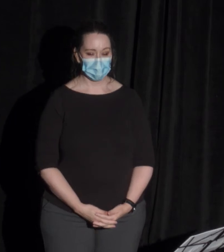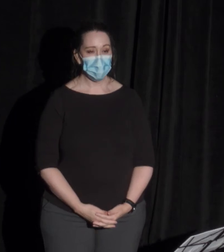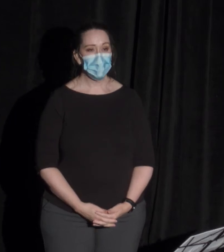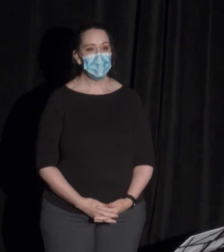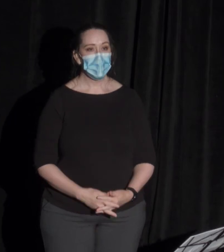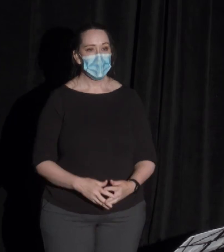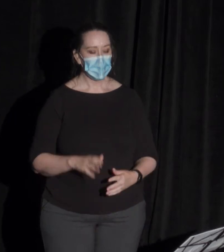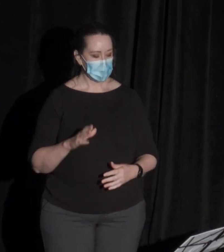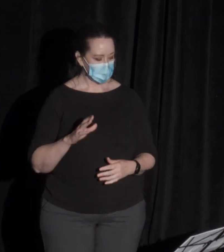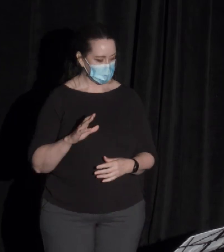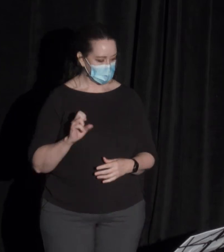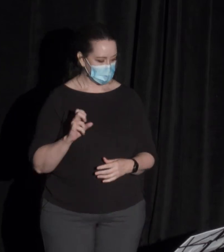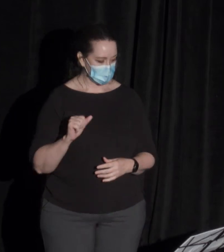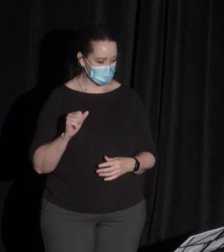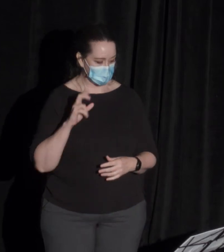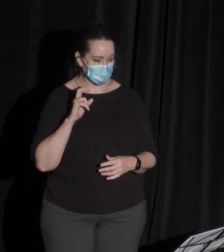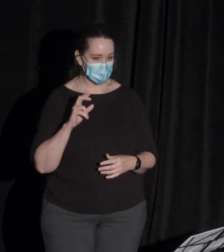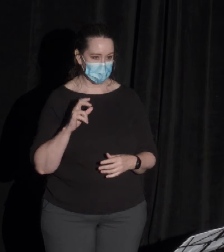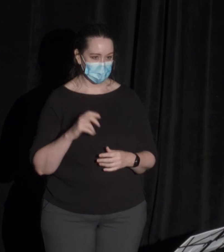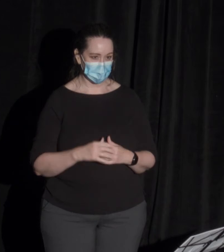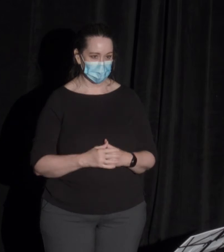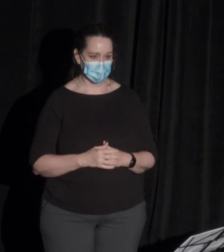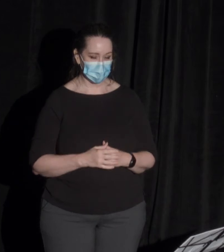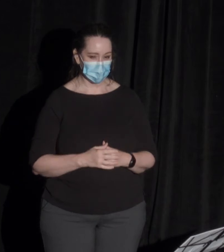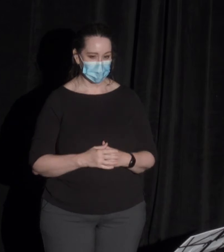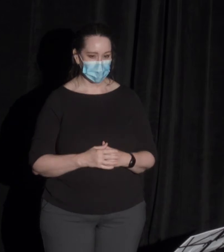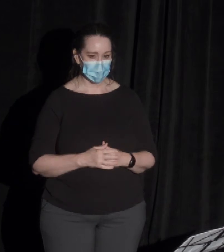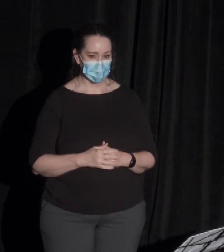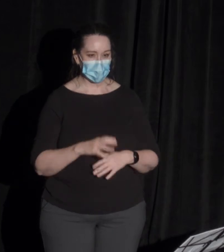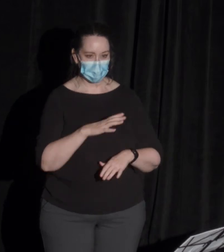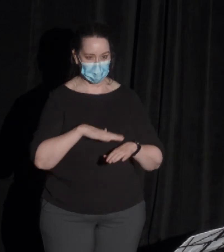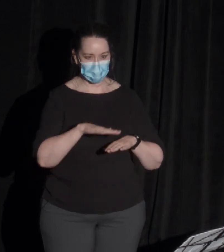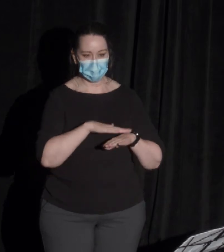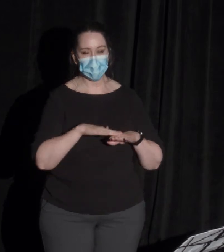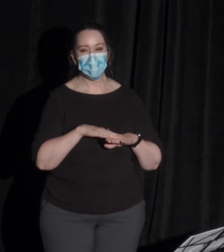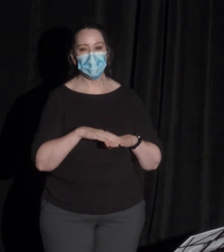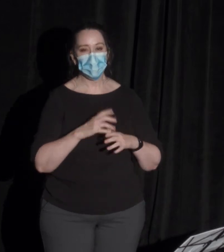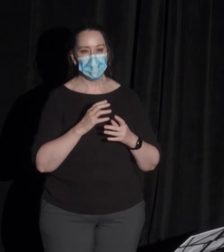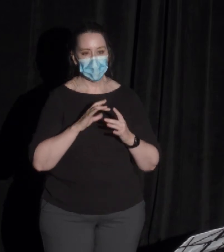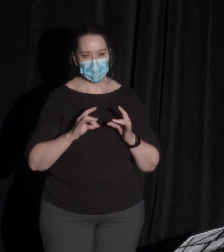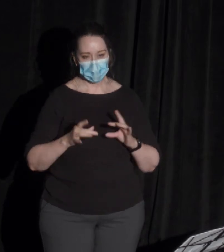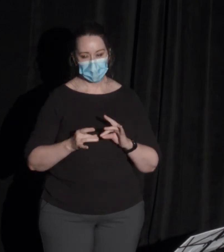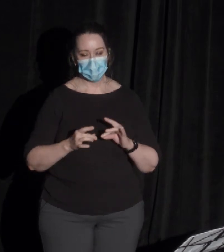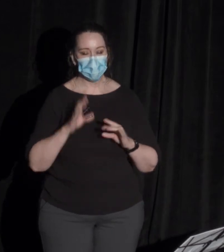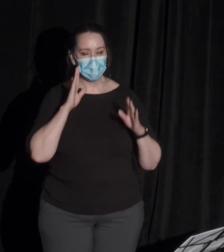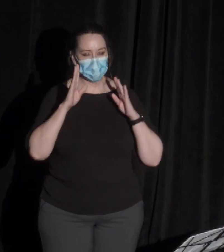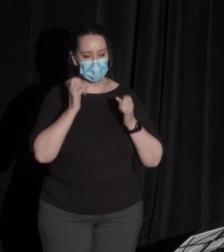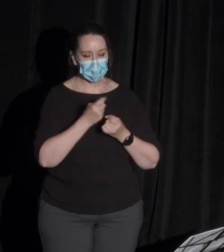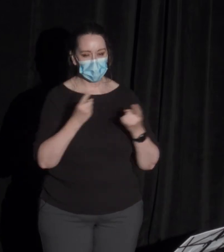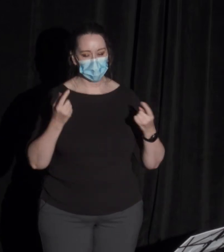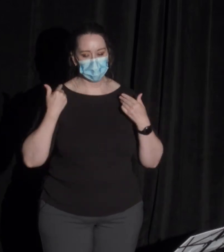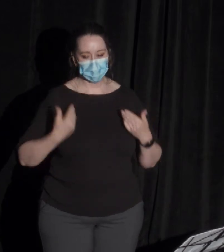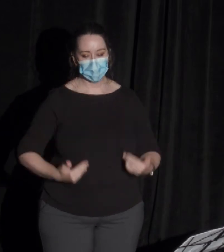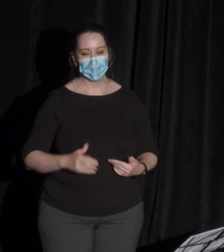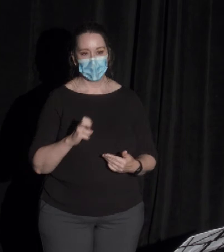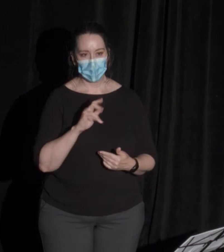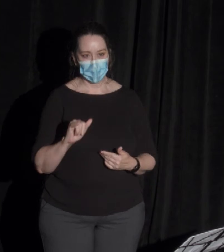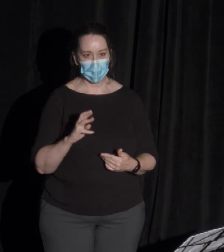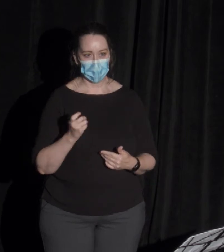Bujuani Iskude Yaninin and Disnakaz Iskagunin Junjaba Miknadudam. Hello, everyone. My name is Anthony Michael Tamez. I'm West